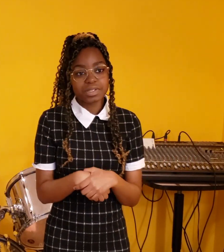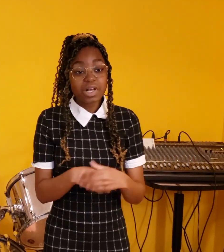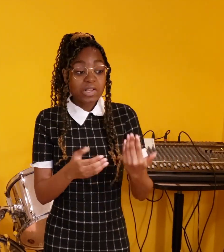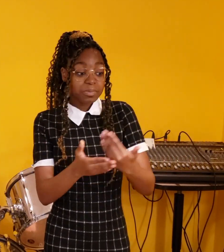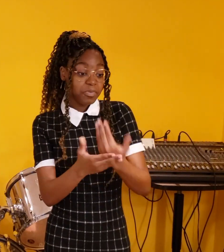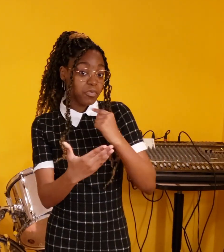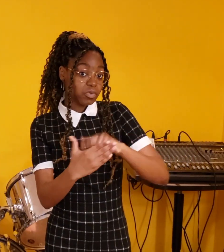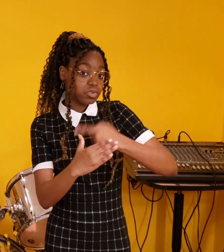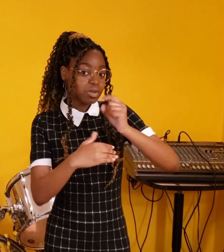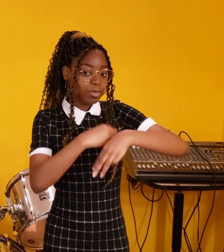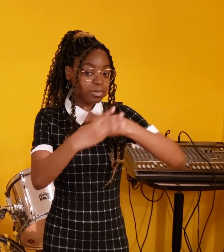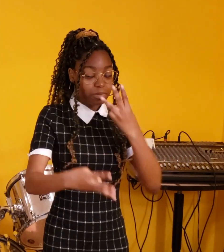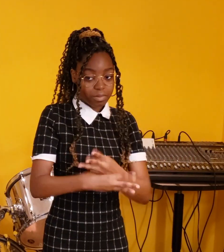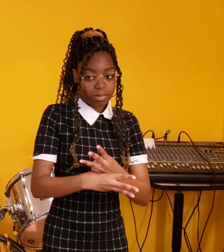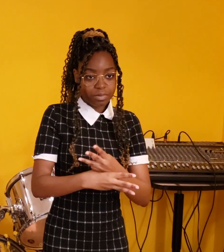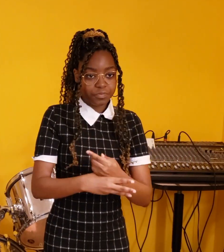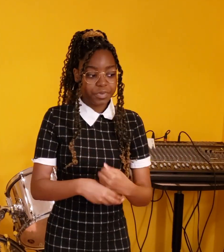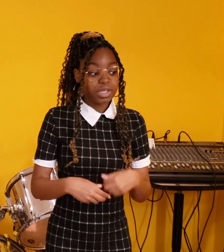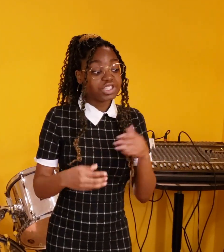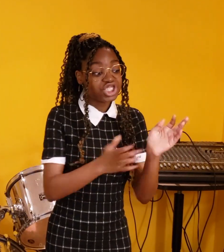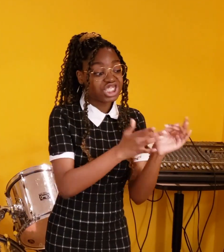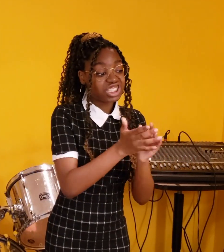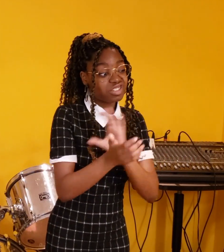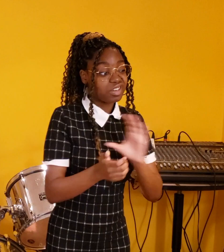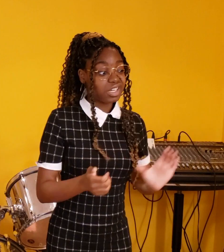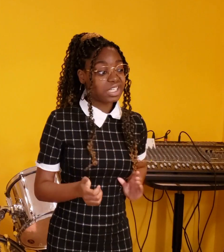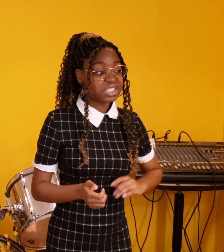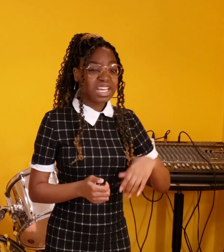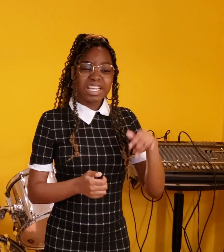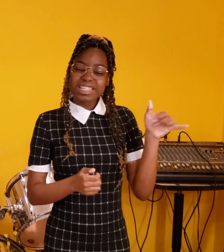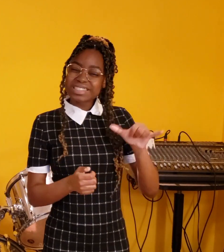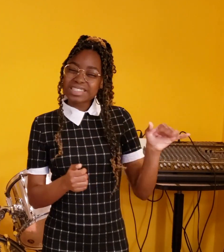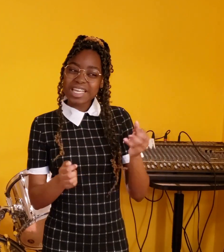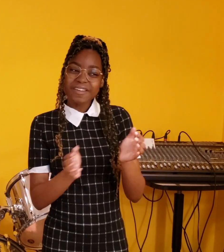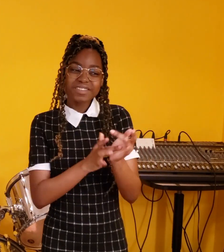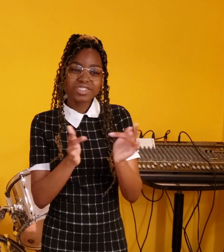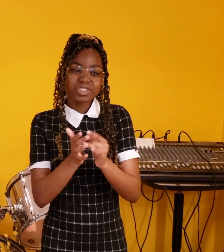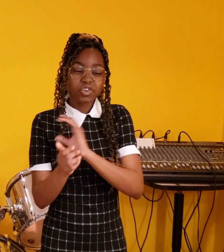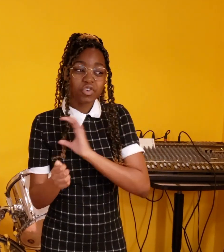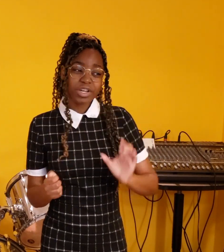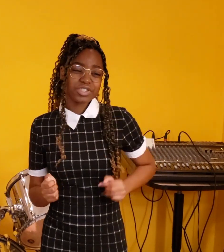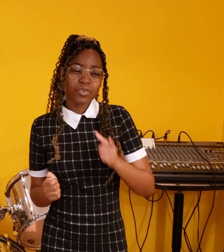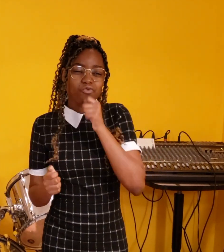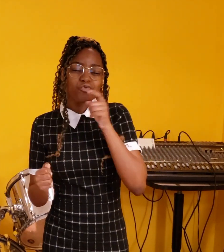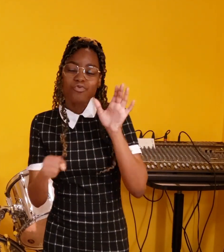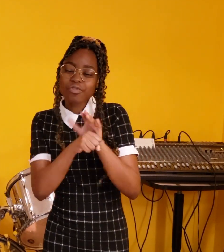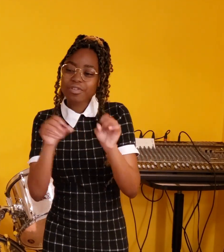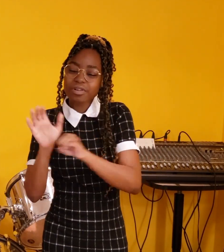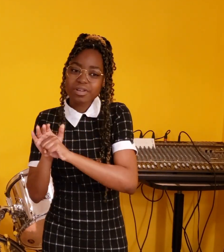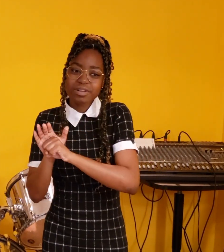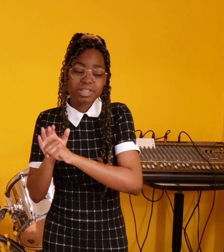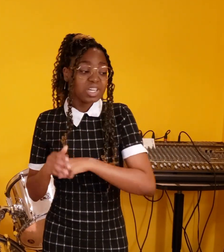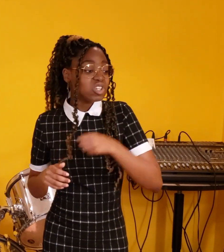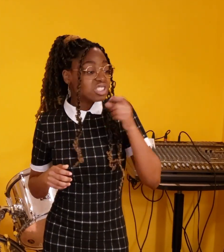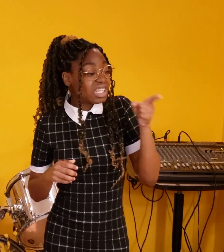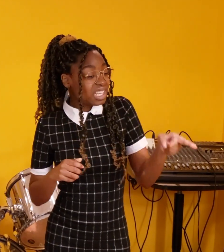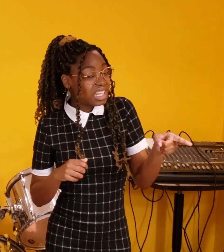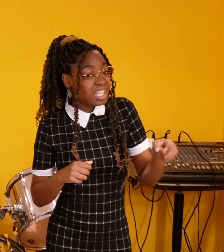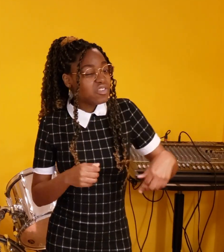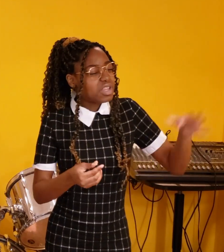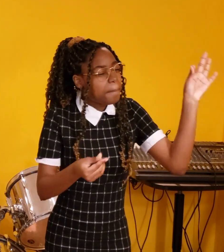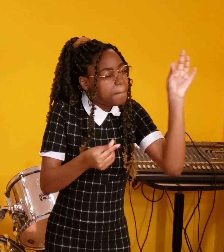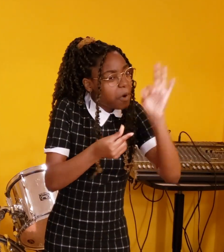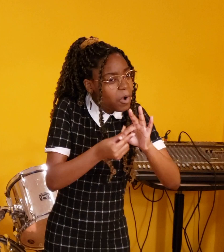Jesus Christ, the same Jesus Christ that was crucified before the foundation of the world, Jesus Christ in perfect, pure love